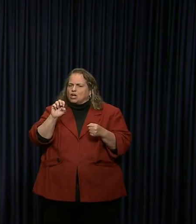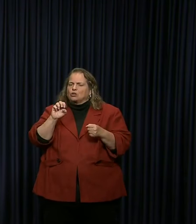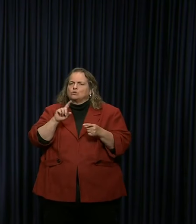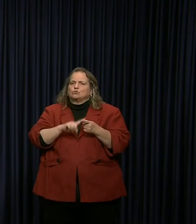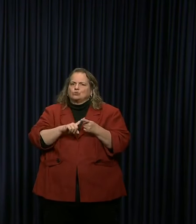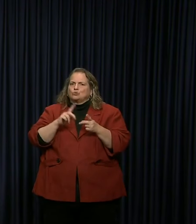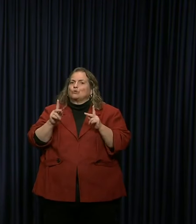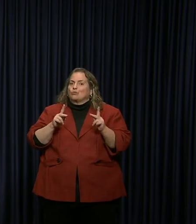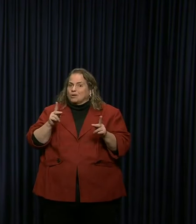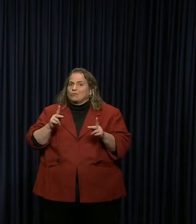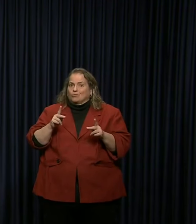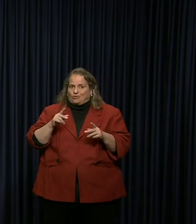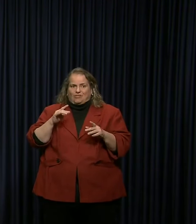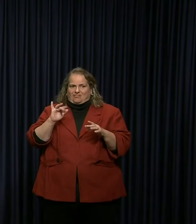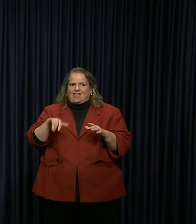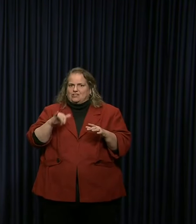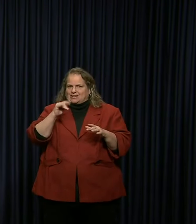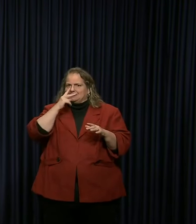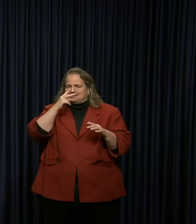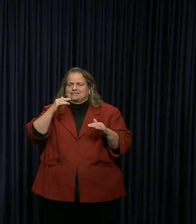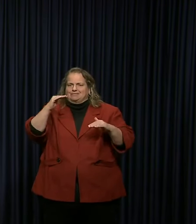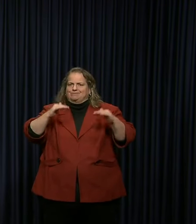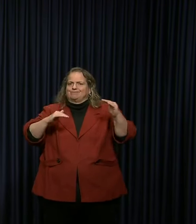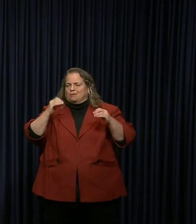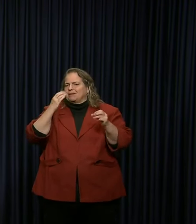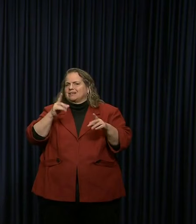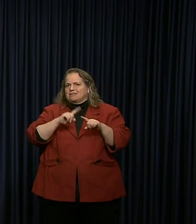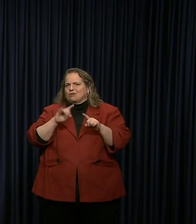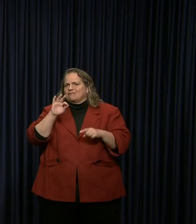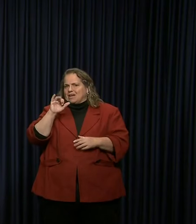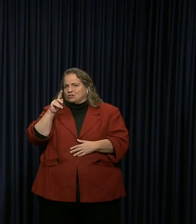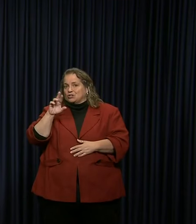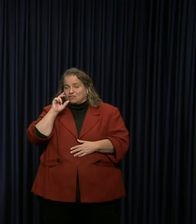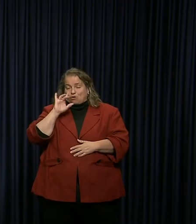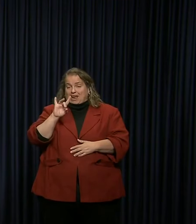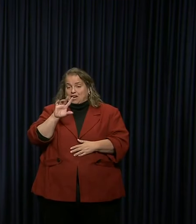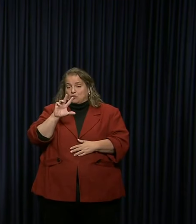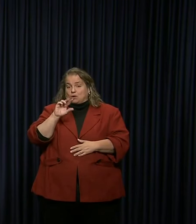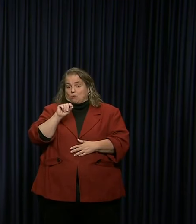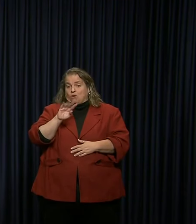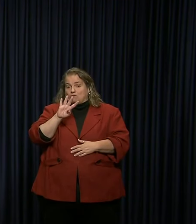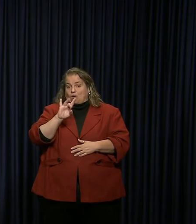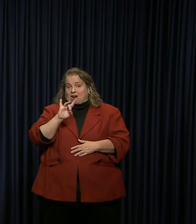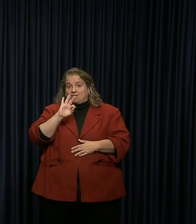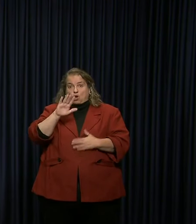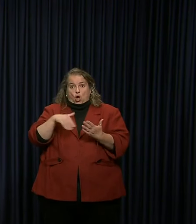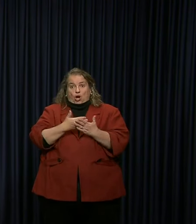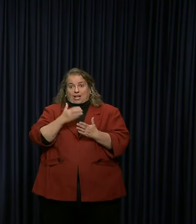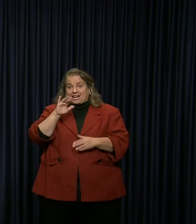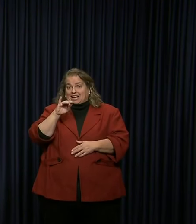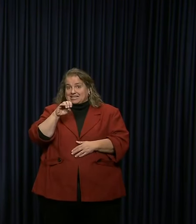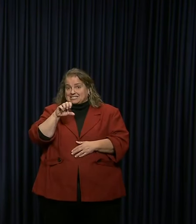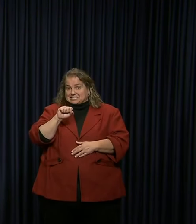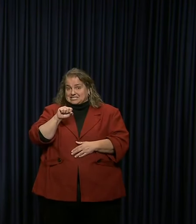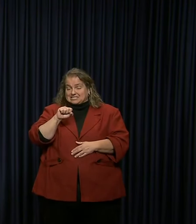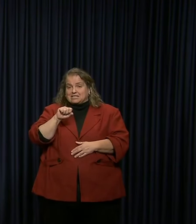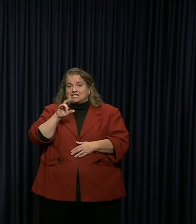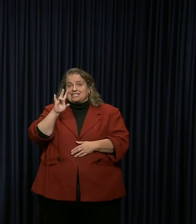and so many other factors. So for 83.48% of all cases, inside of that,